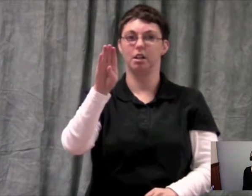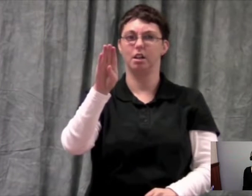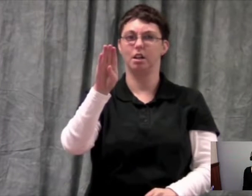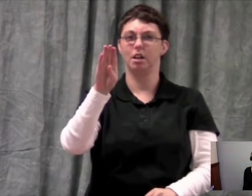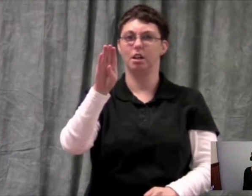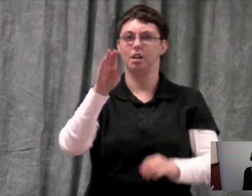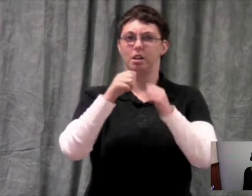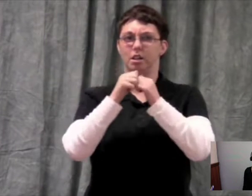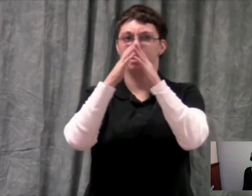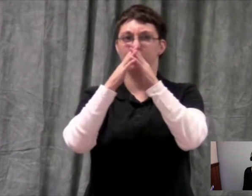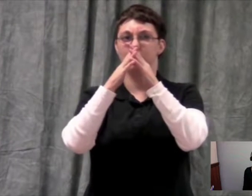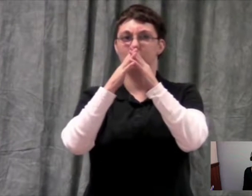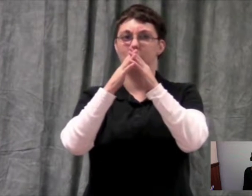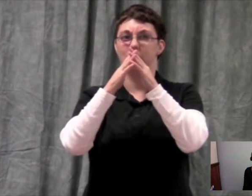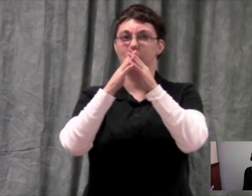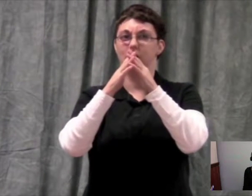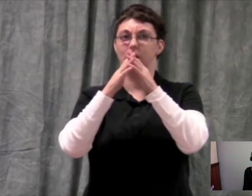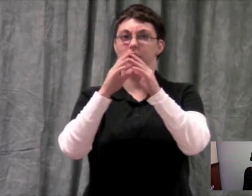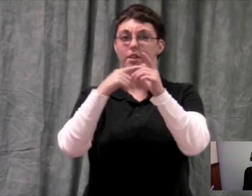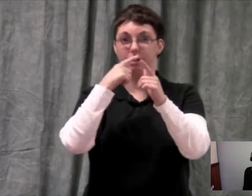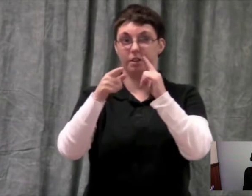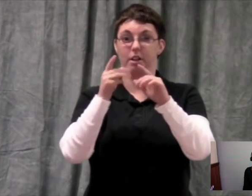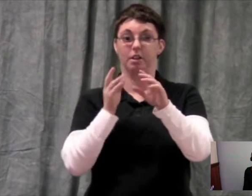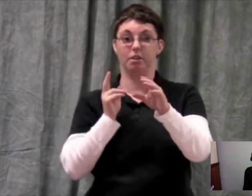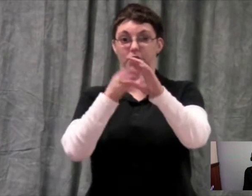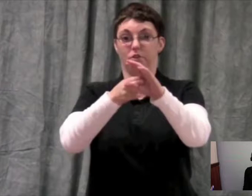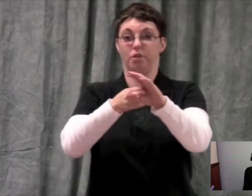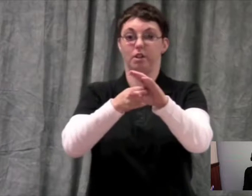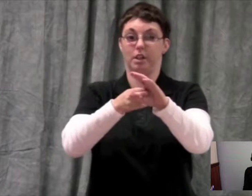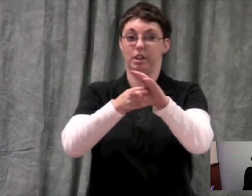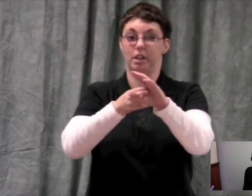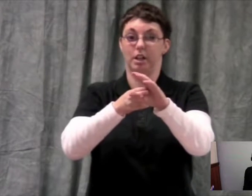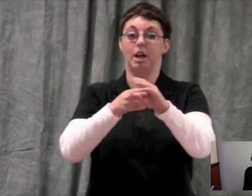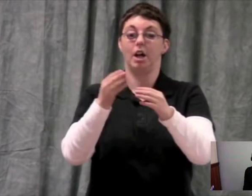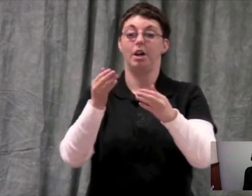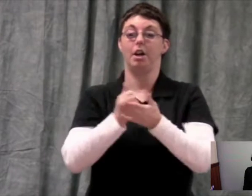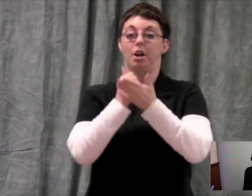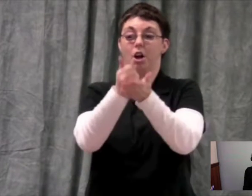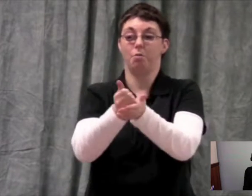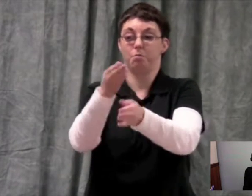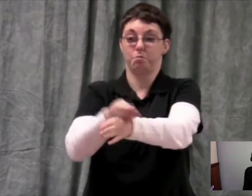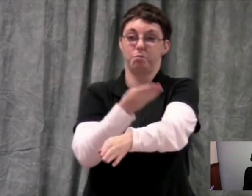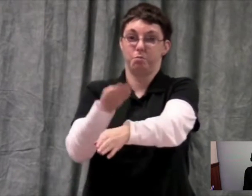the time of the protests, and I had joined during that time to help improve and build this